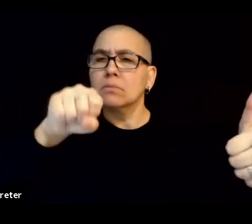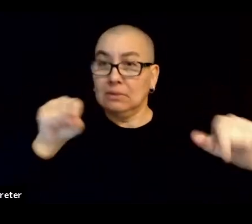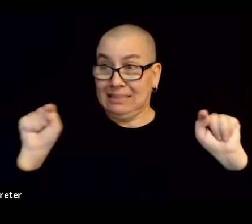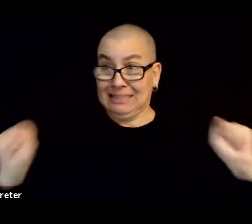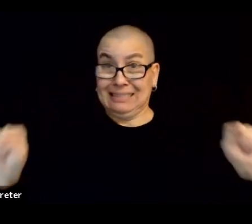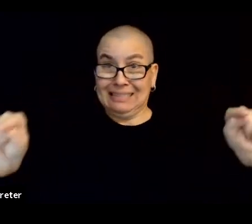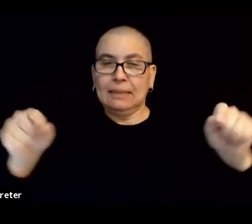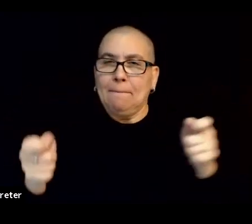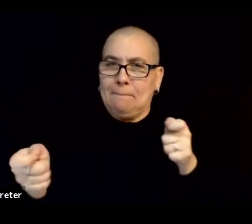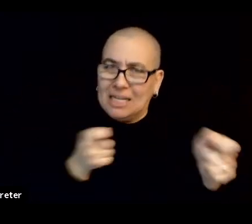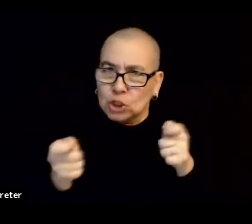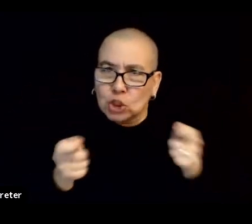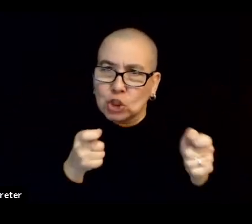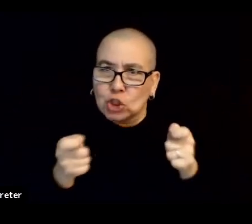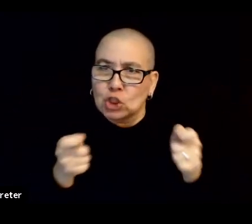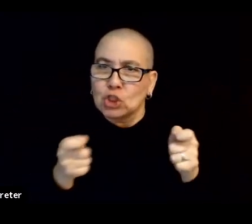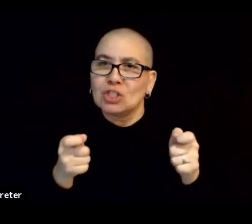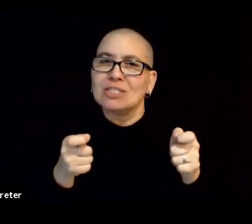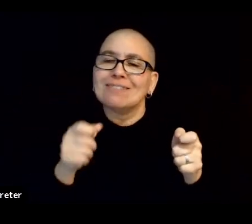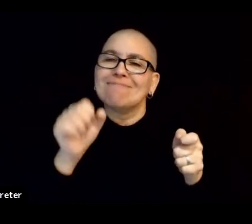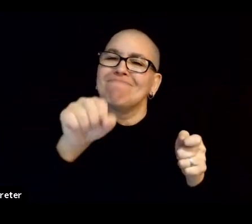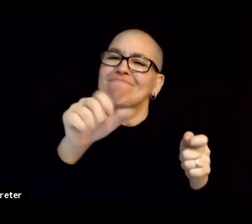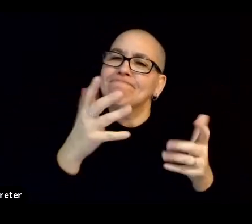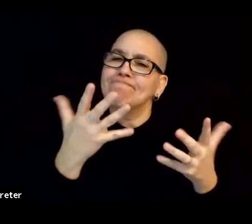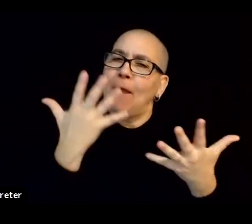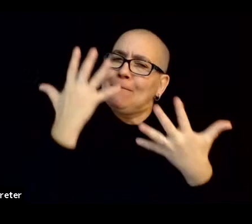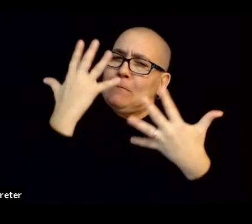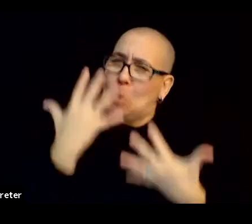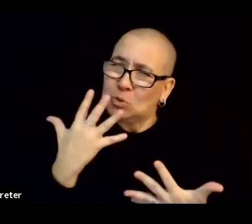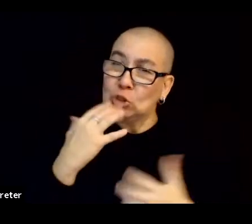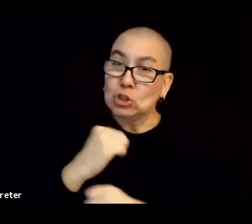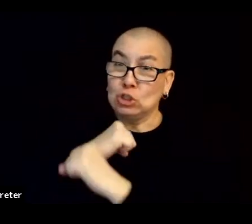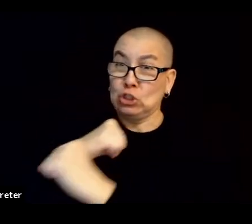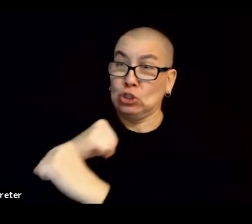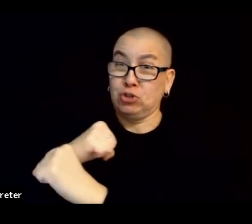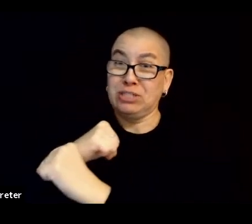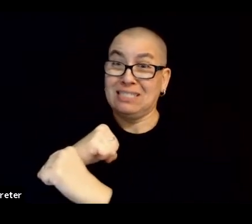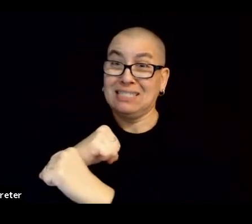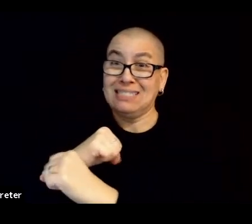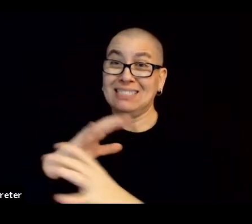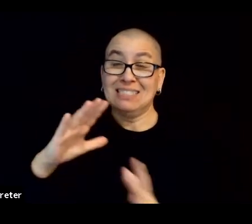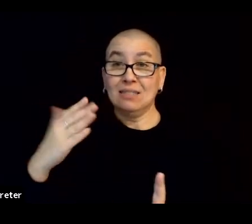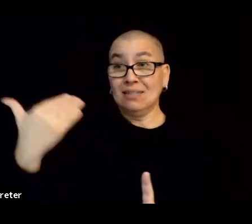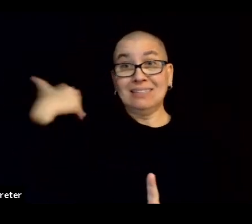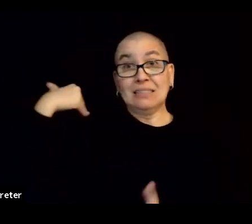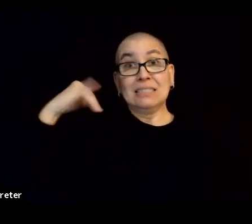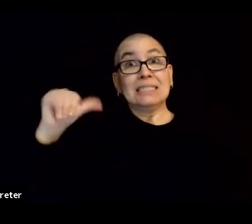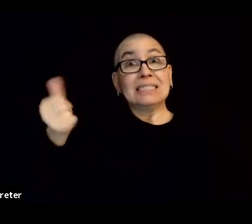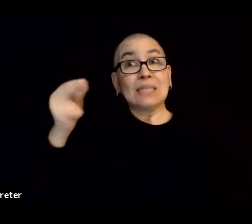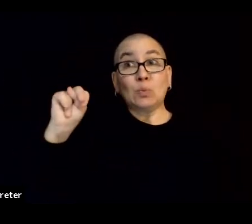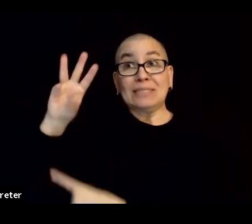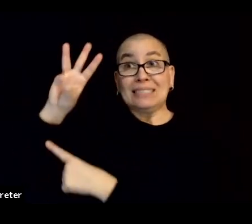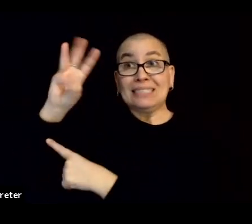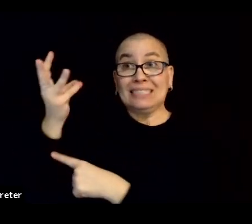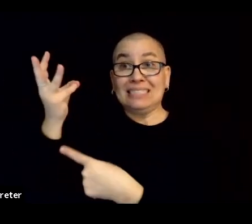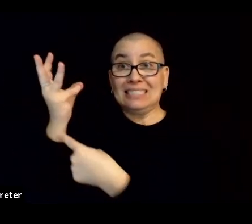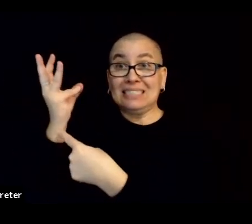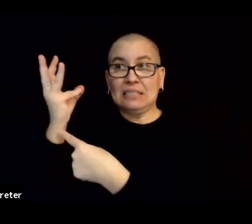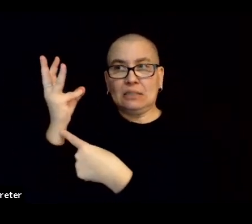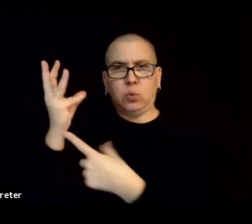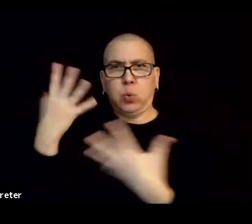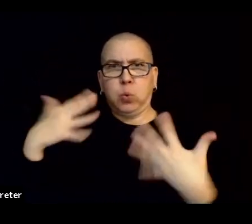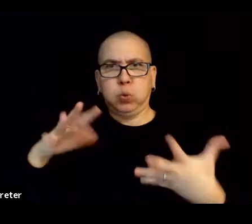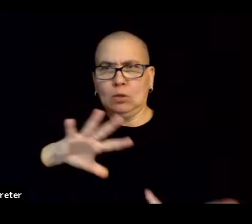sad state of affairs. But after the 6th of January, we take that very seriously. We have sites in Hennepin and Anoka. but we're also in